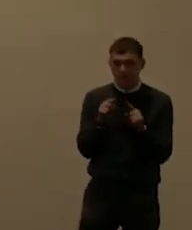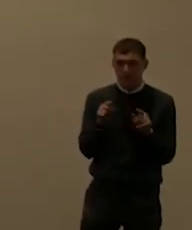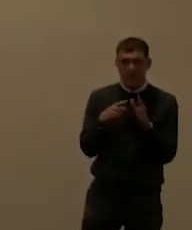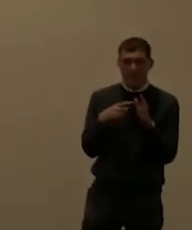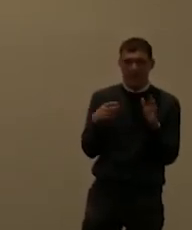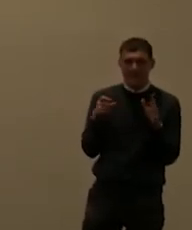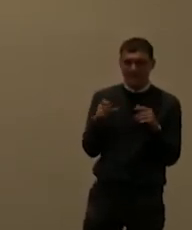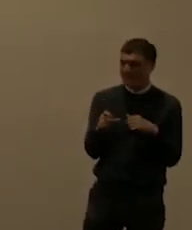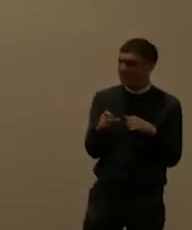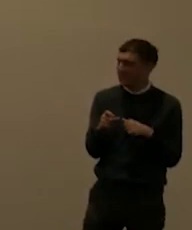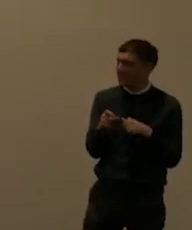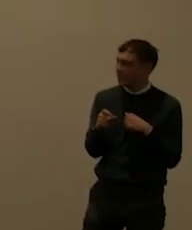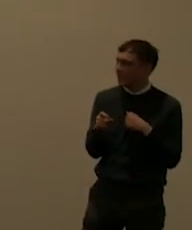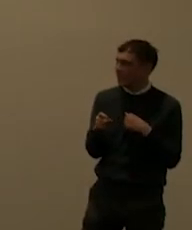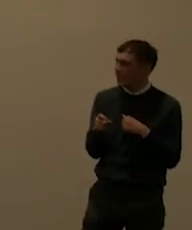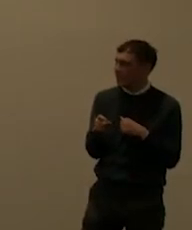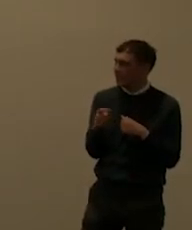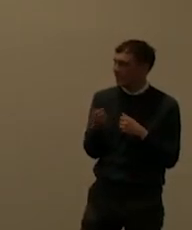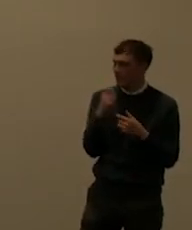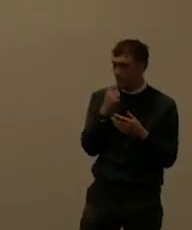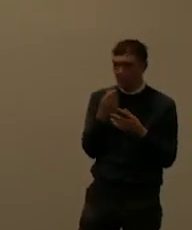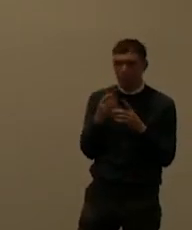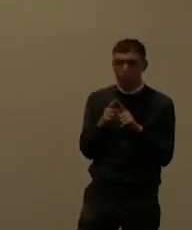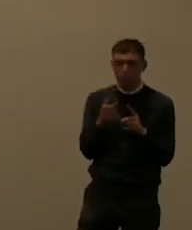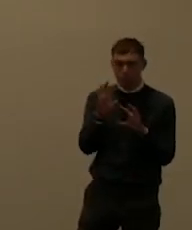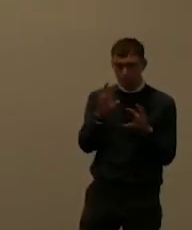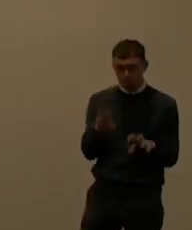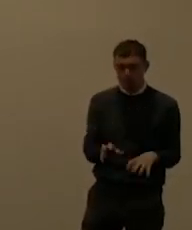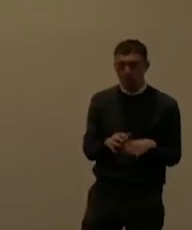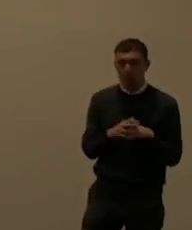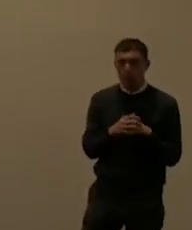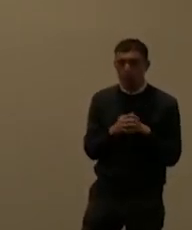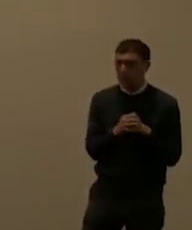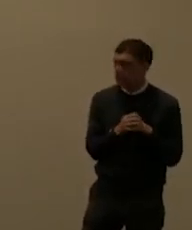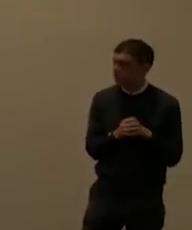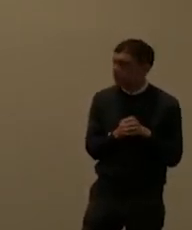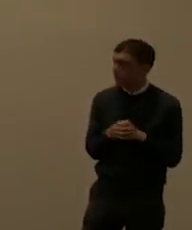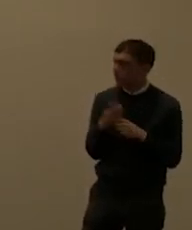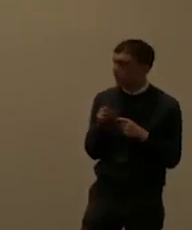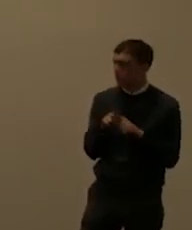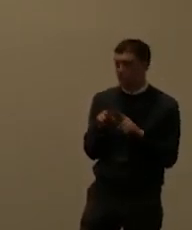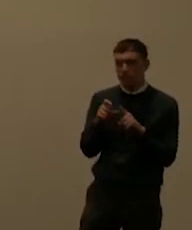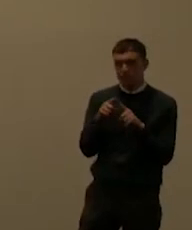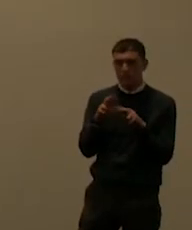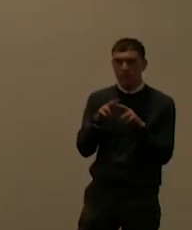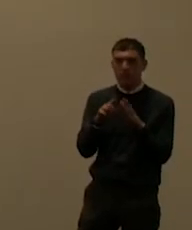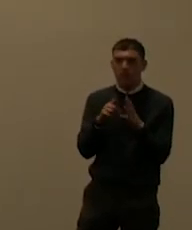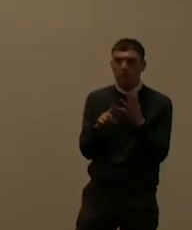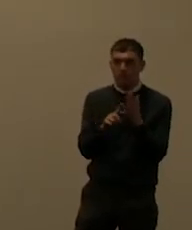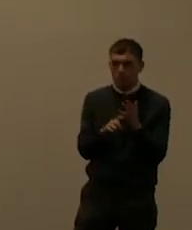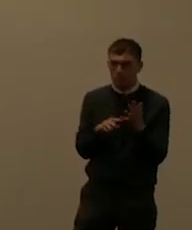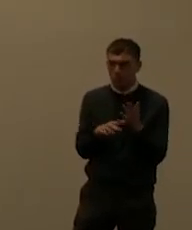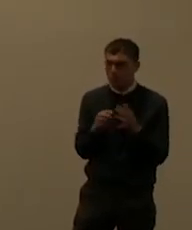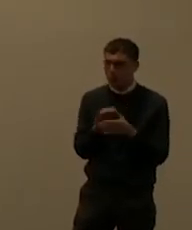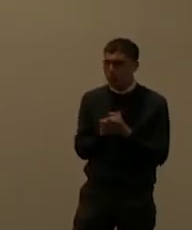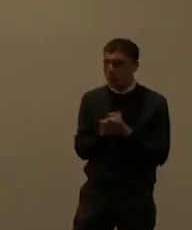So this VPN gateways are provisioned in different regions. In this case, from Virtual WAN, it's per default, high availability.